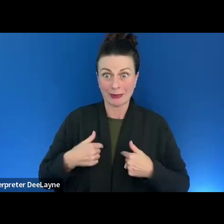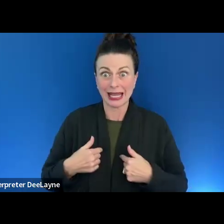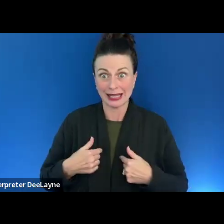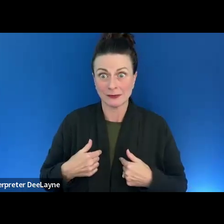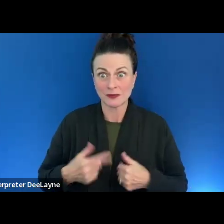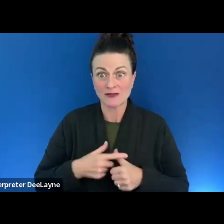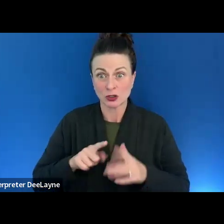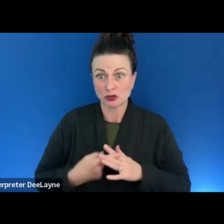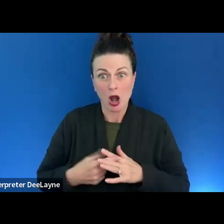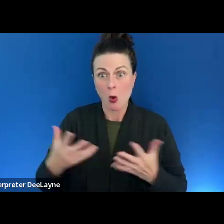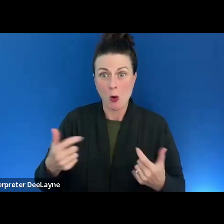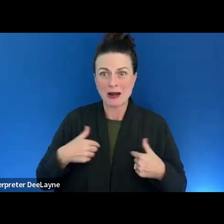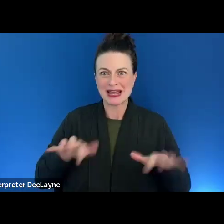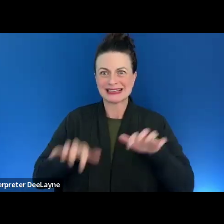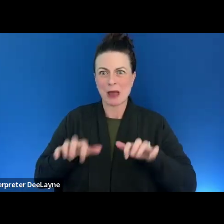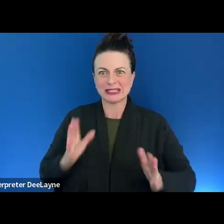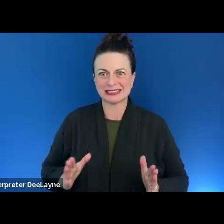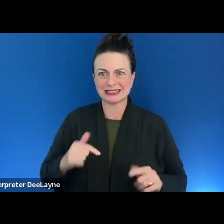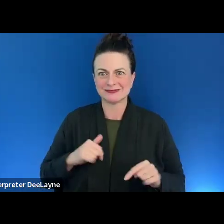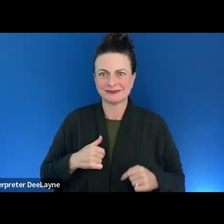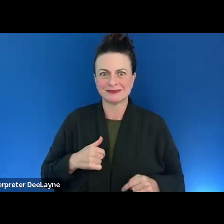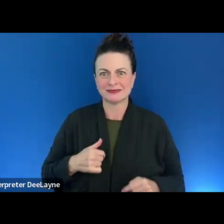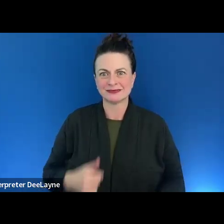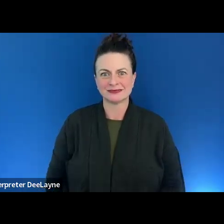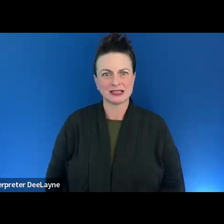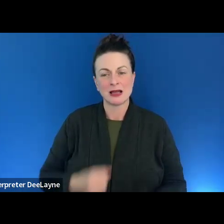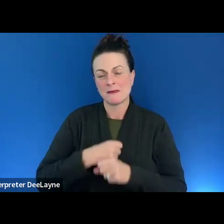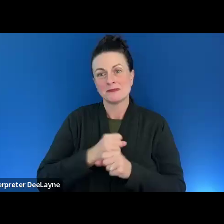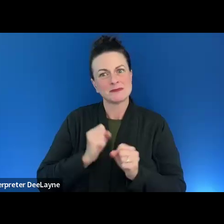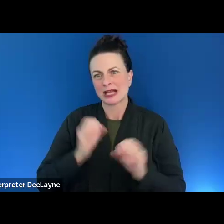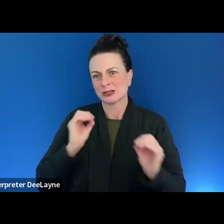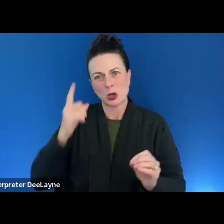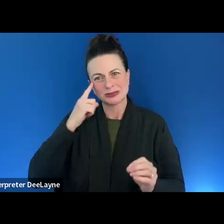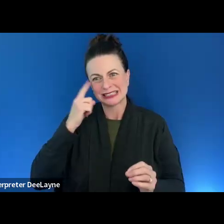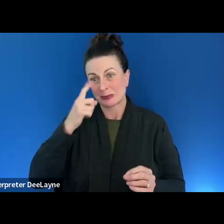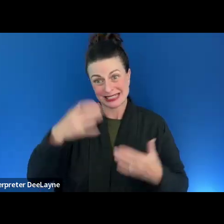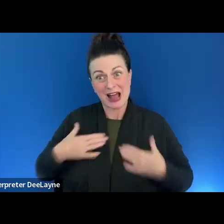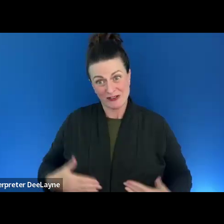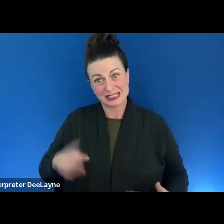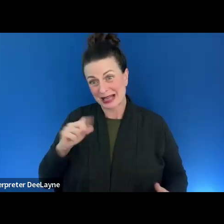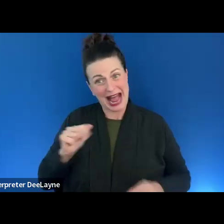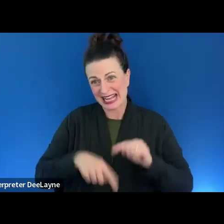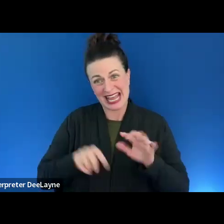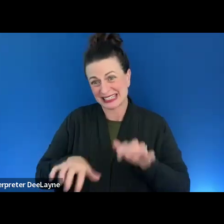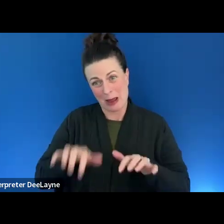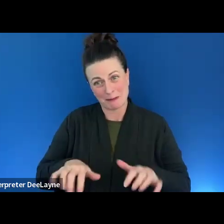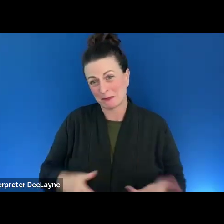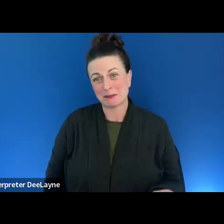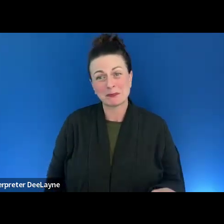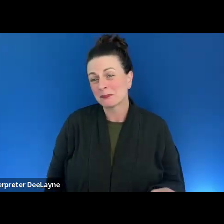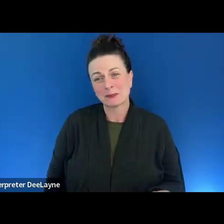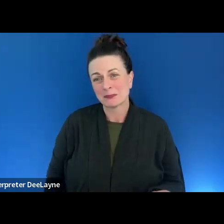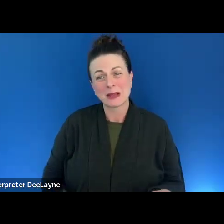I first started, they wanted me to be a typist, which doesn't make any sense because of my physical disability. I can't type. I have to actually